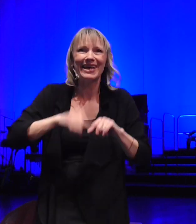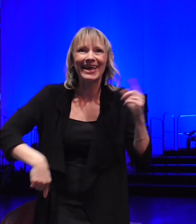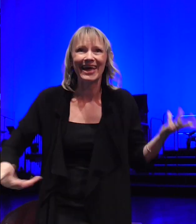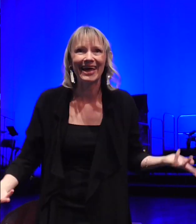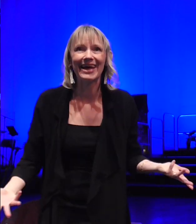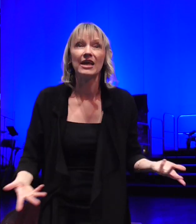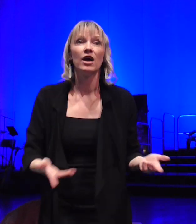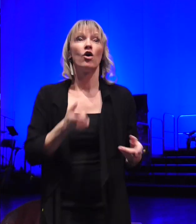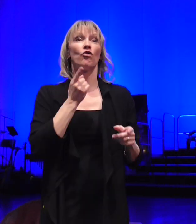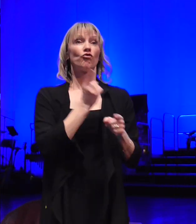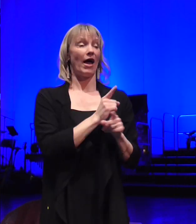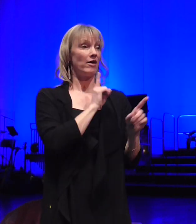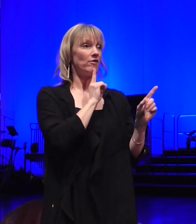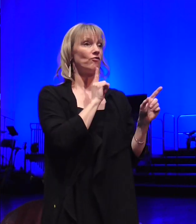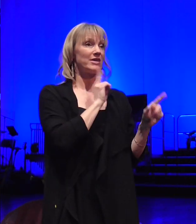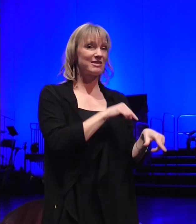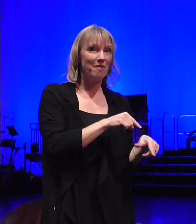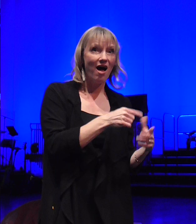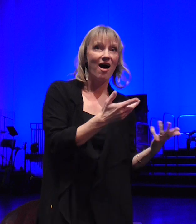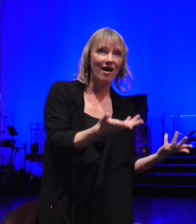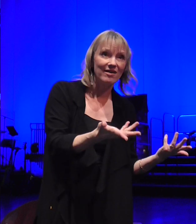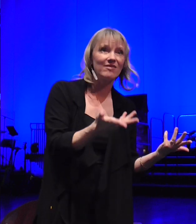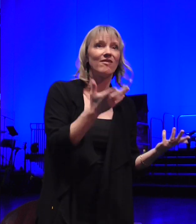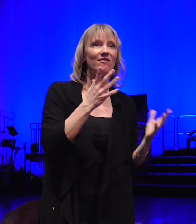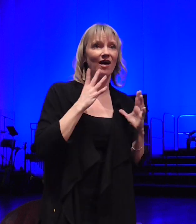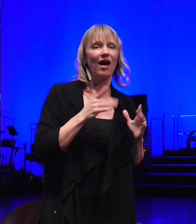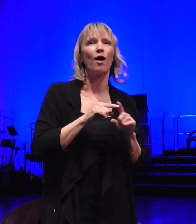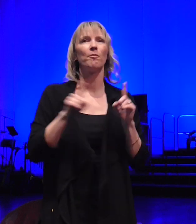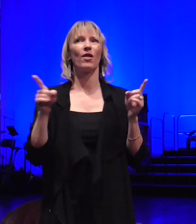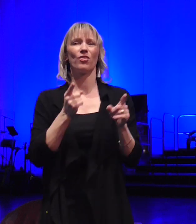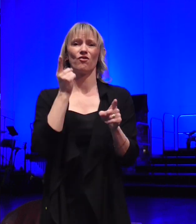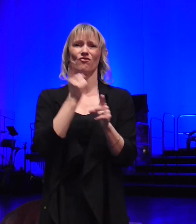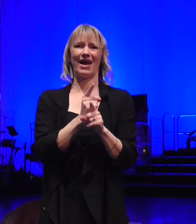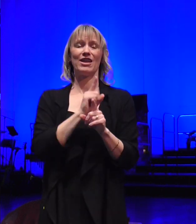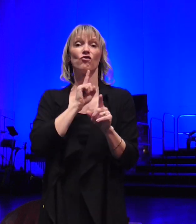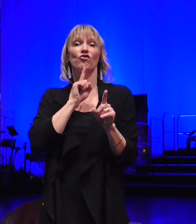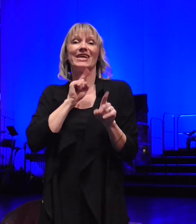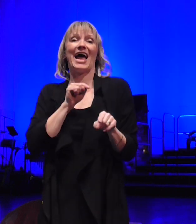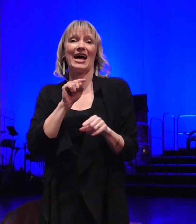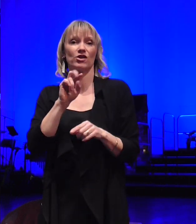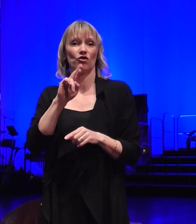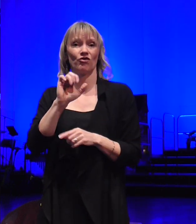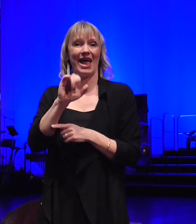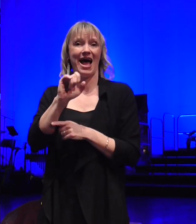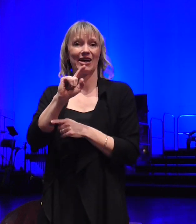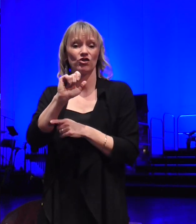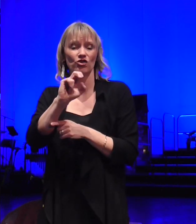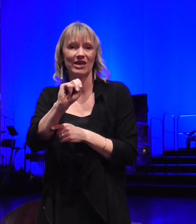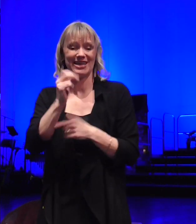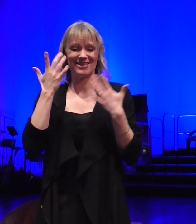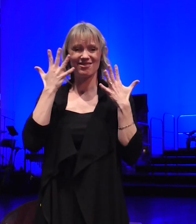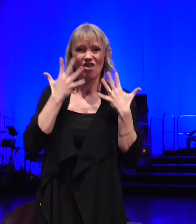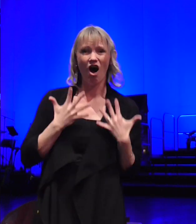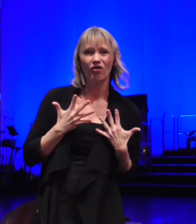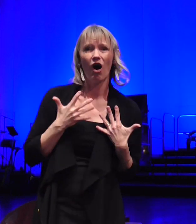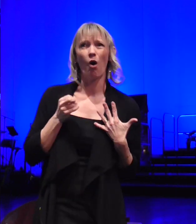response, but it's not the right reaction. The right reaction is sorrow or